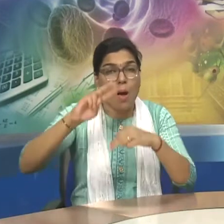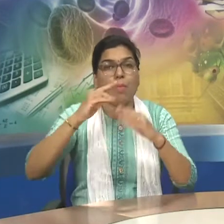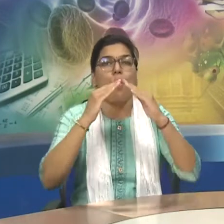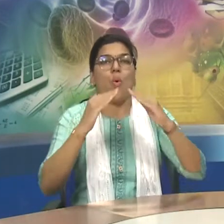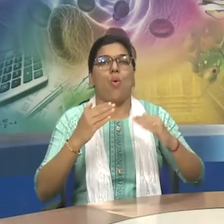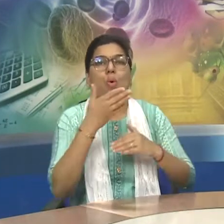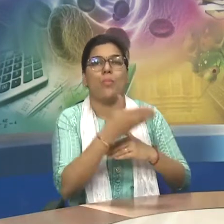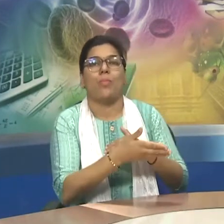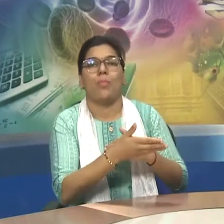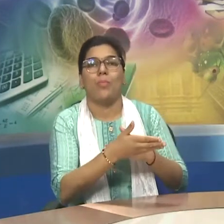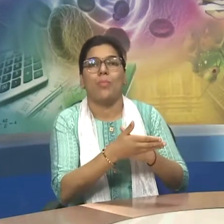do